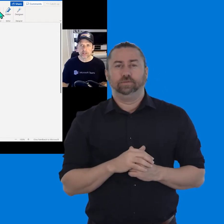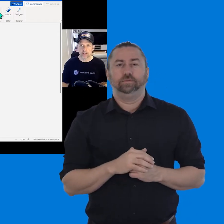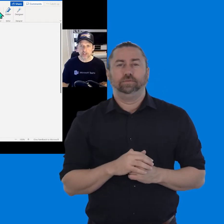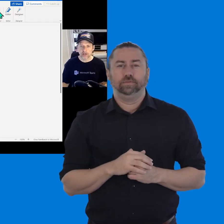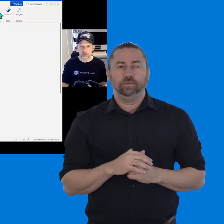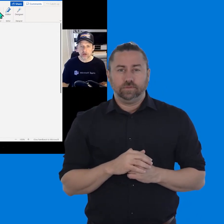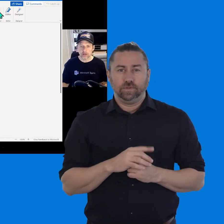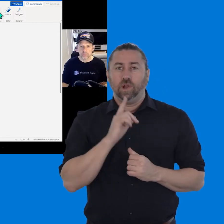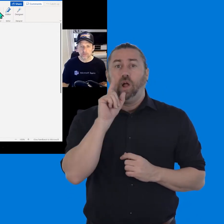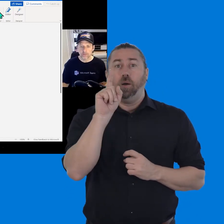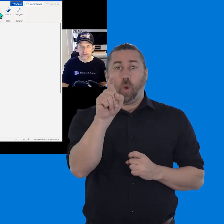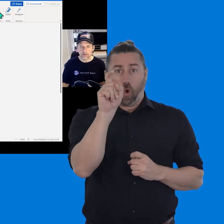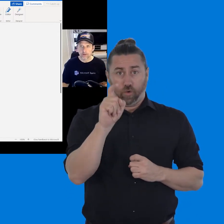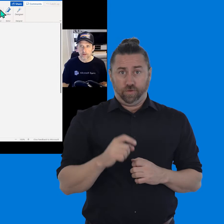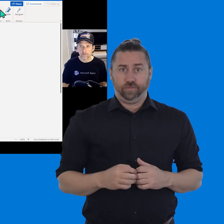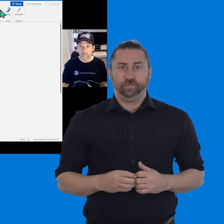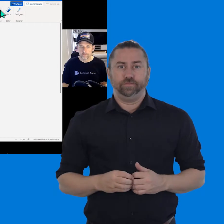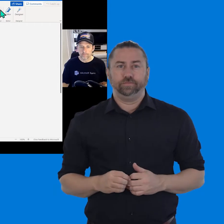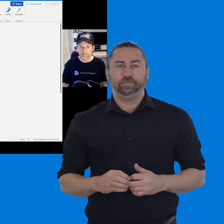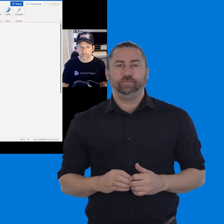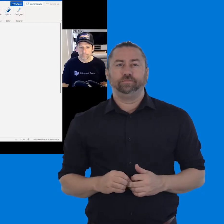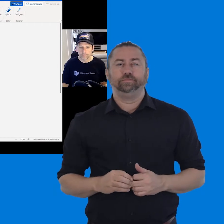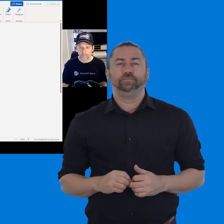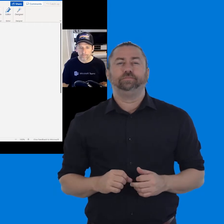I'm going to do is I'm going to turn it on,